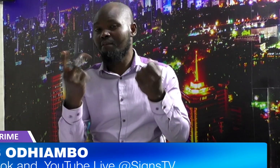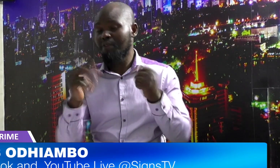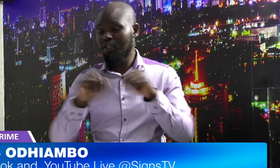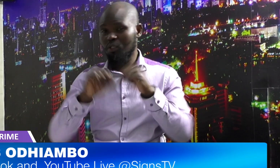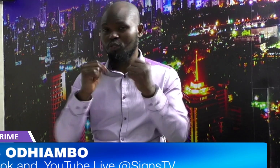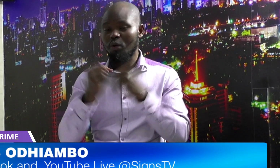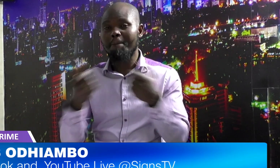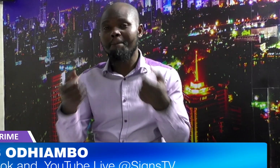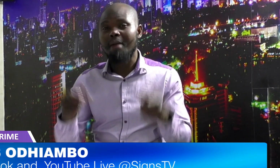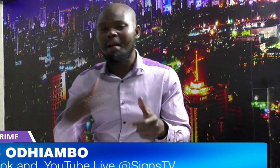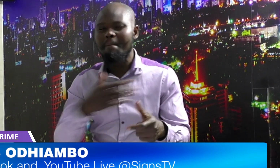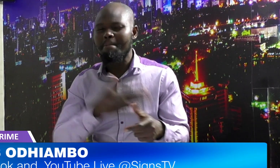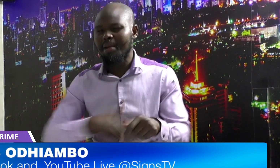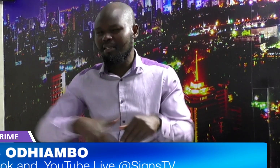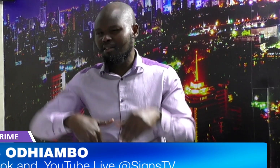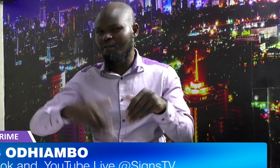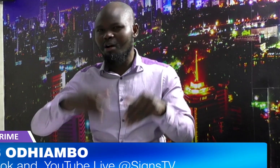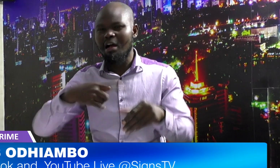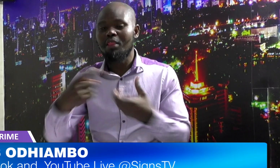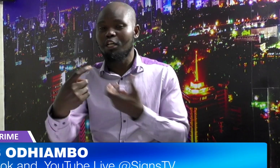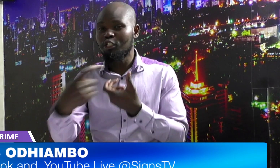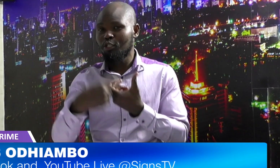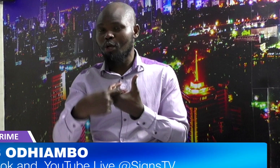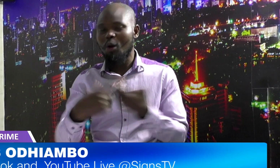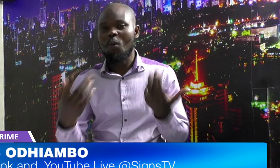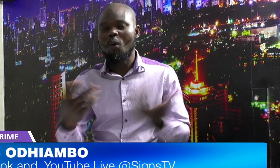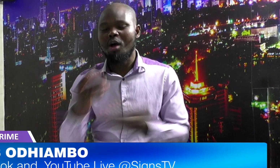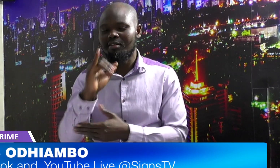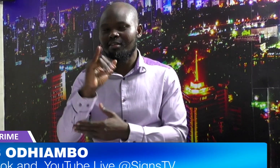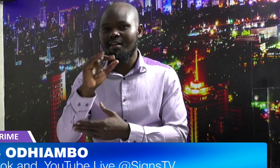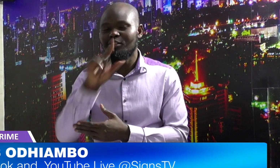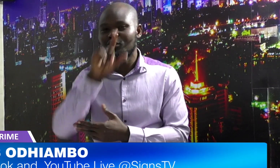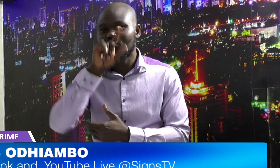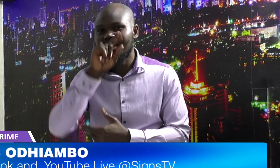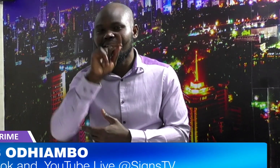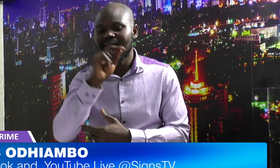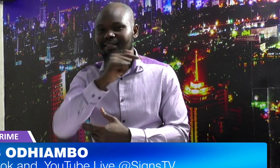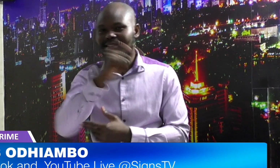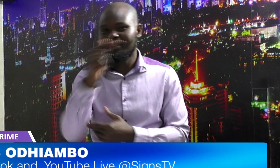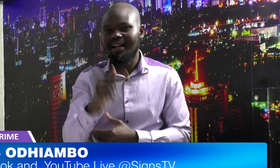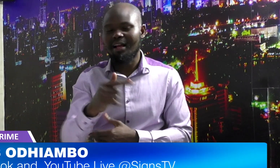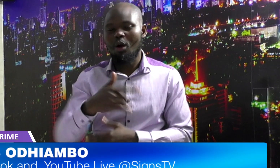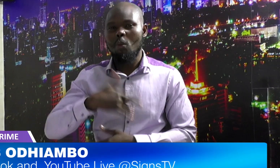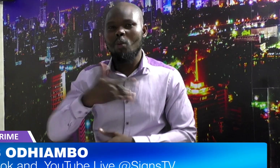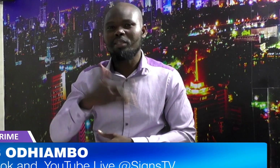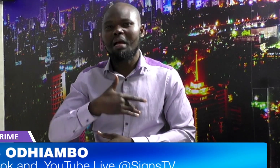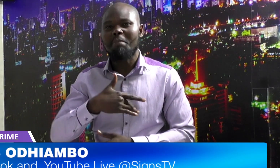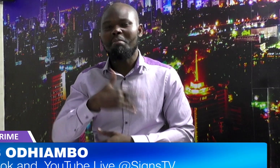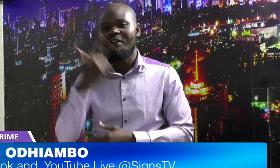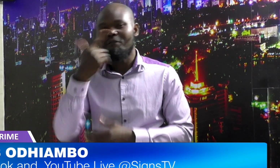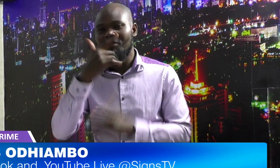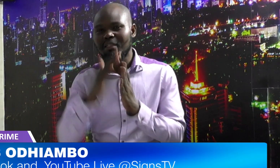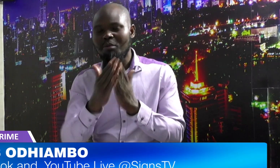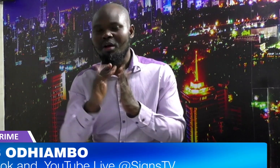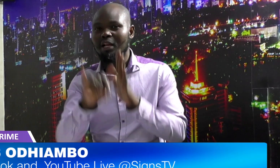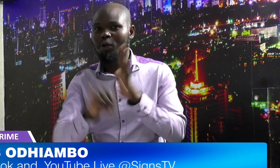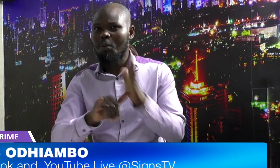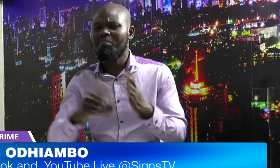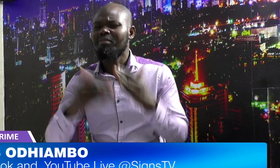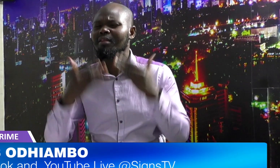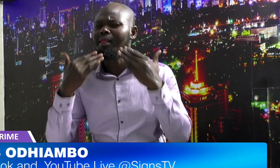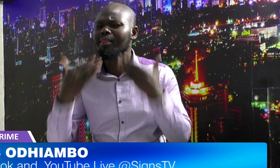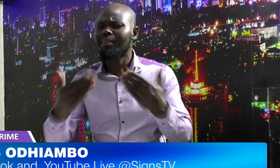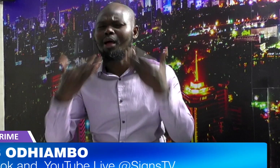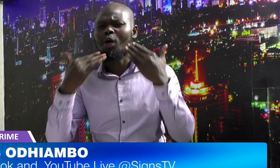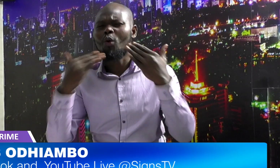language interpreter voicing is Gideon Minor. Continue enjoying our subsequent bulletins and content that we have here for Science